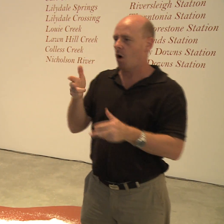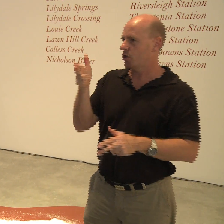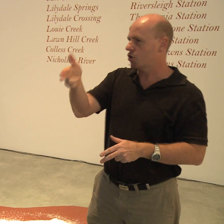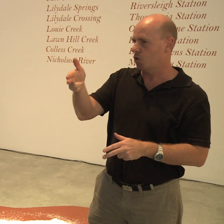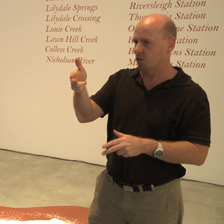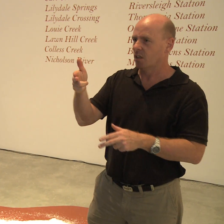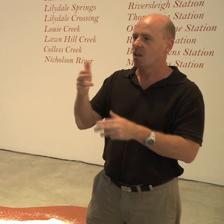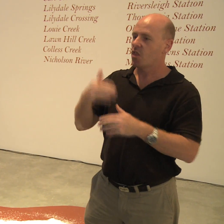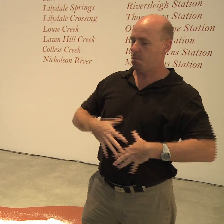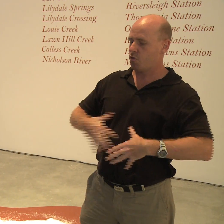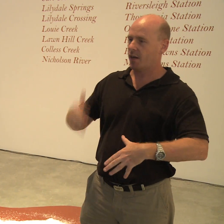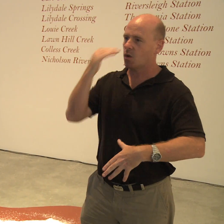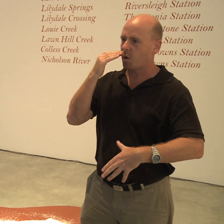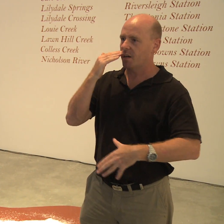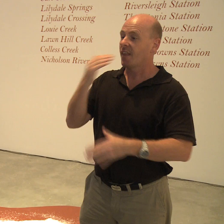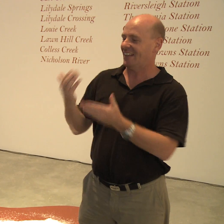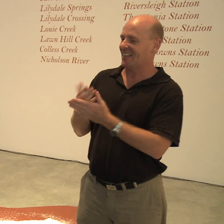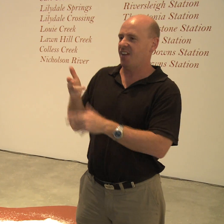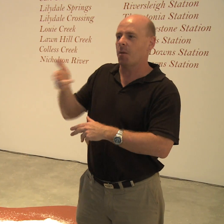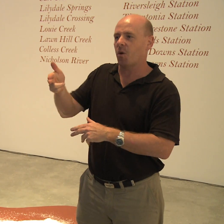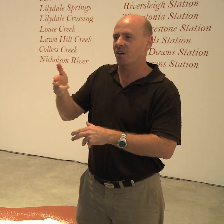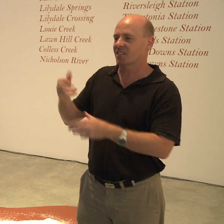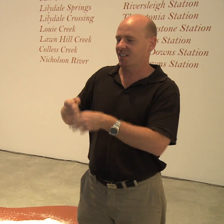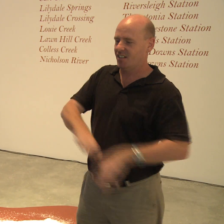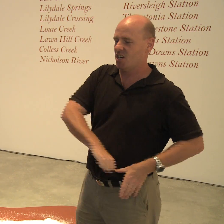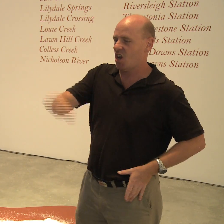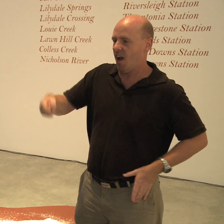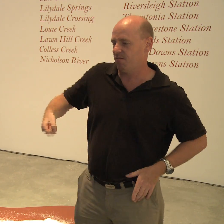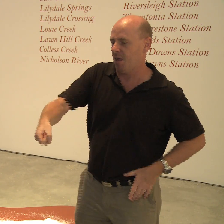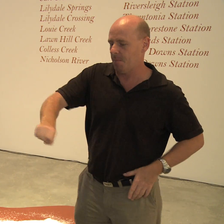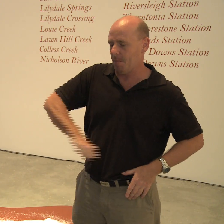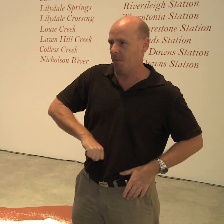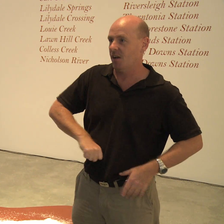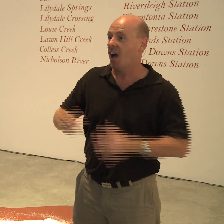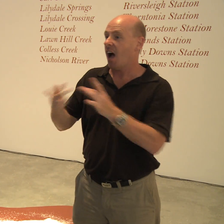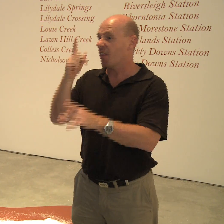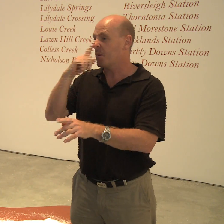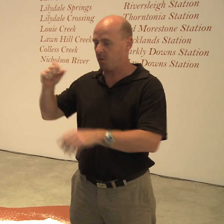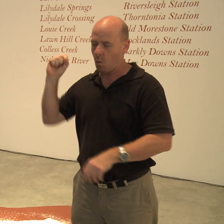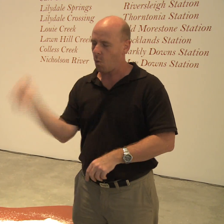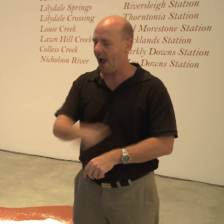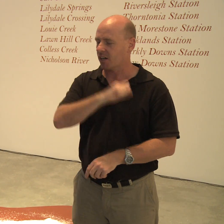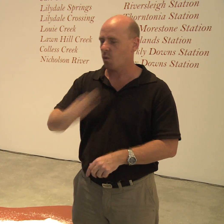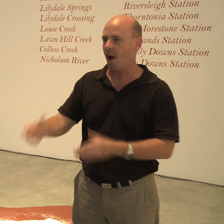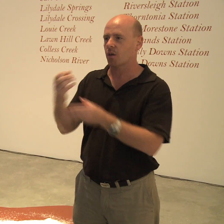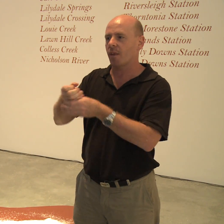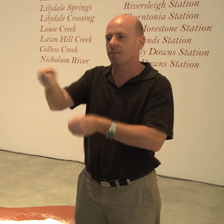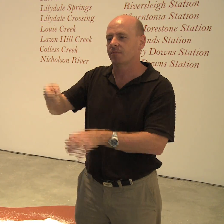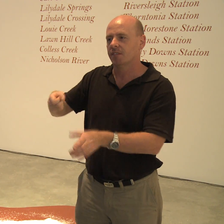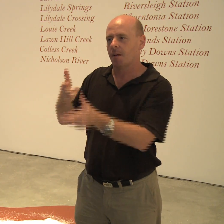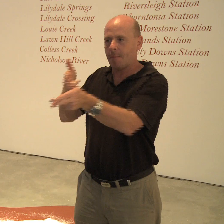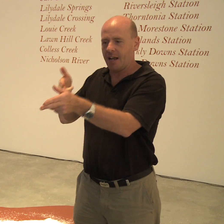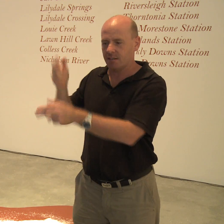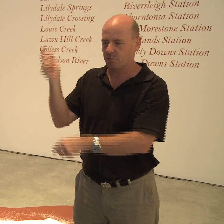they bayoneted them and saved the bullets. The dogs and pregnant women and kids, they just whacked into them with the bayonet, so she had to live with